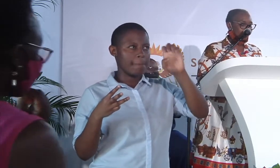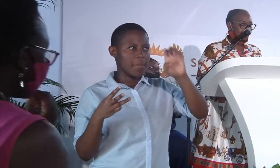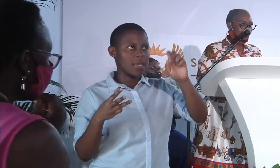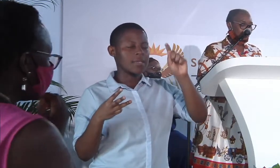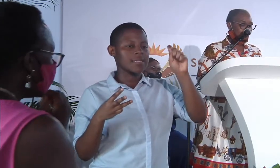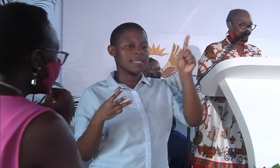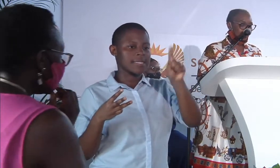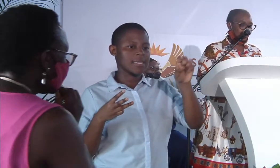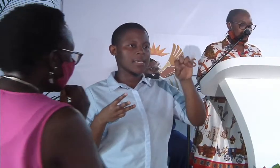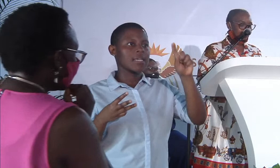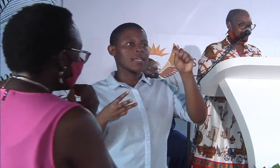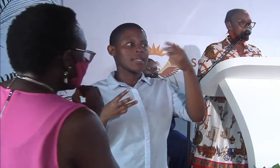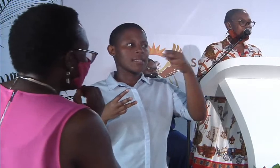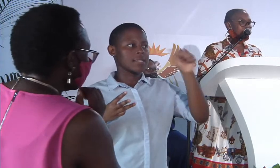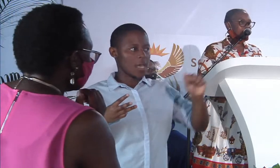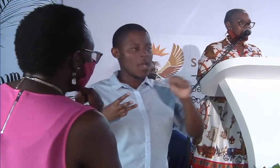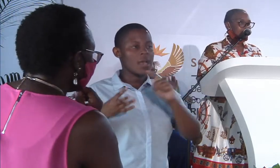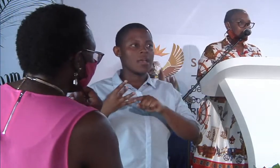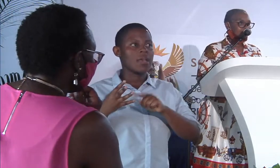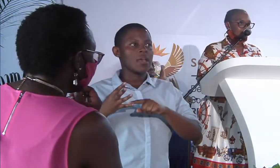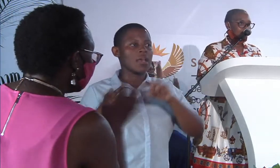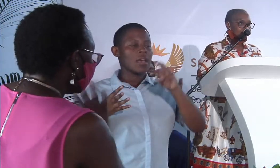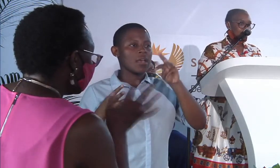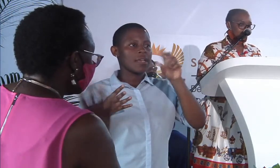Mama Nelisiwe Vilakazi.